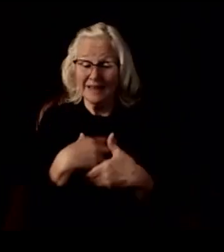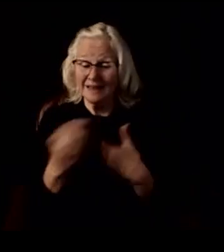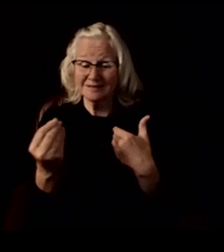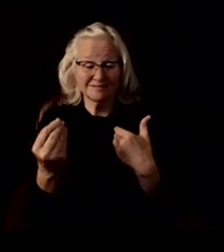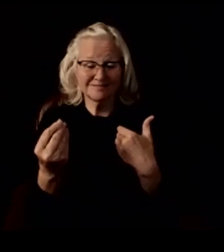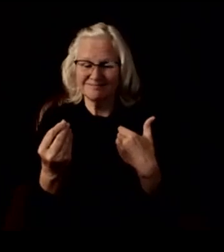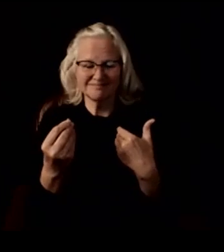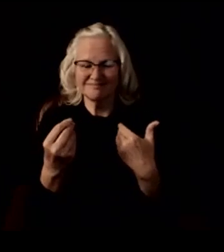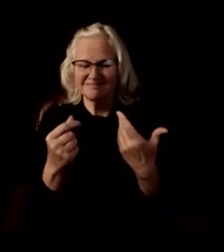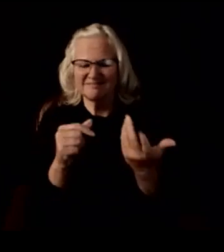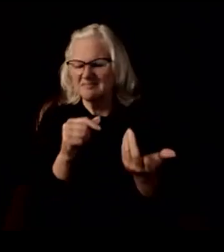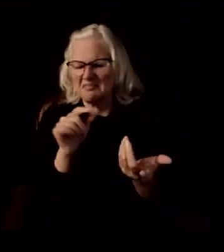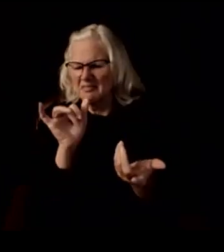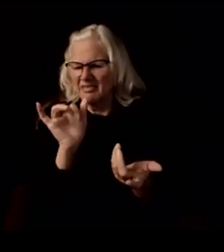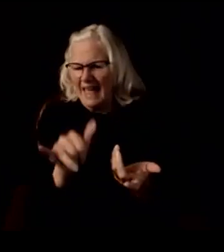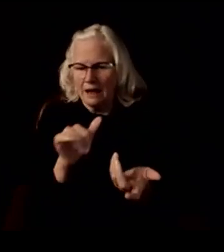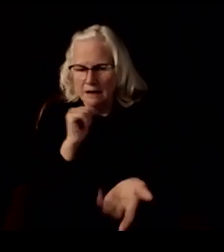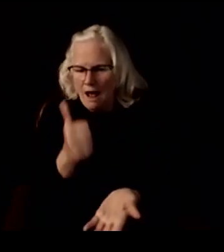Okay, thank you.